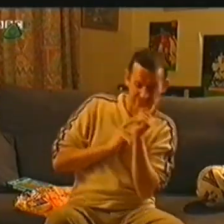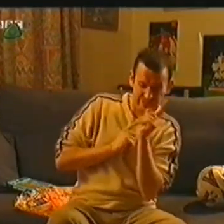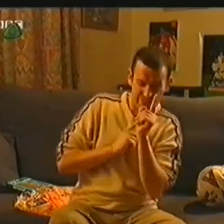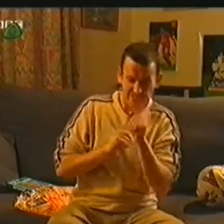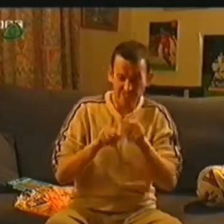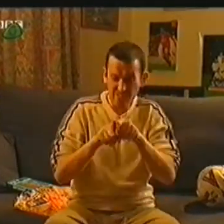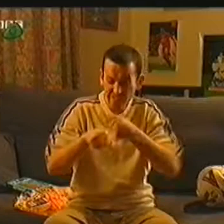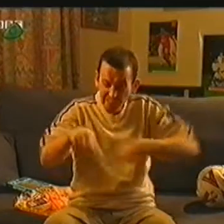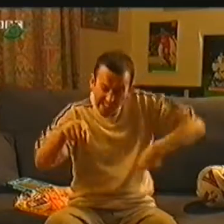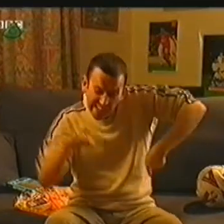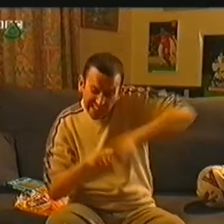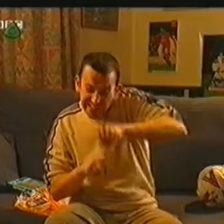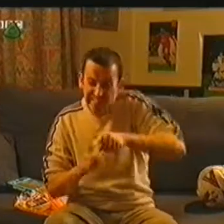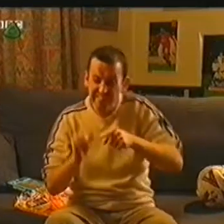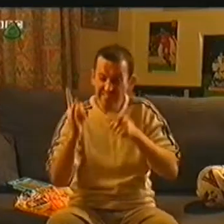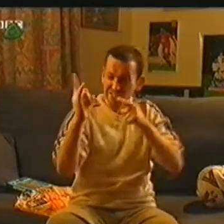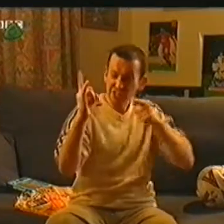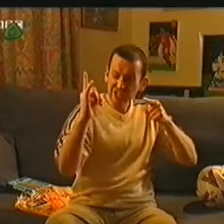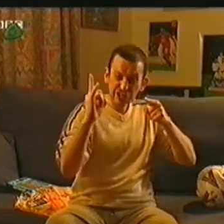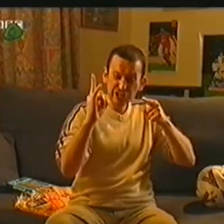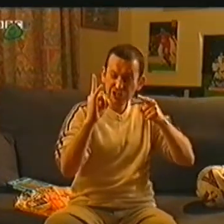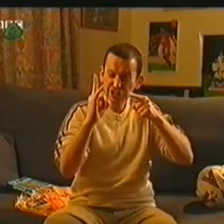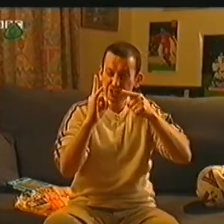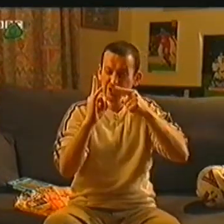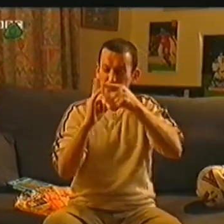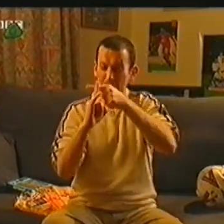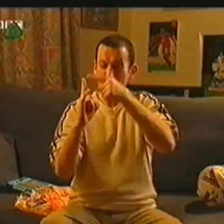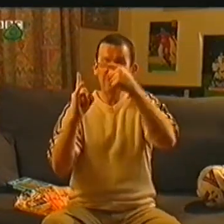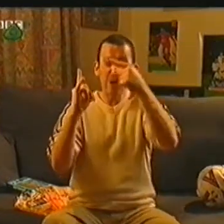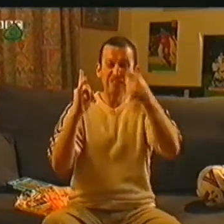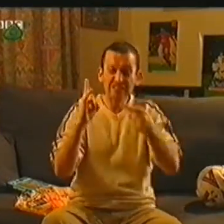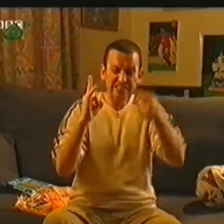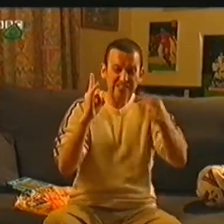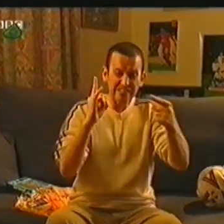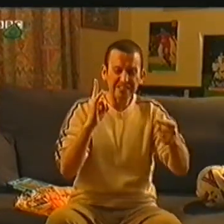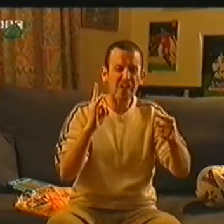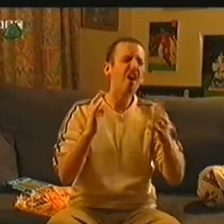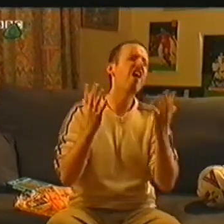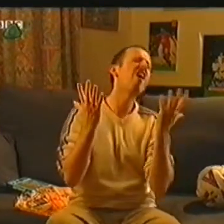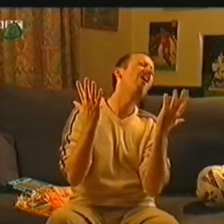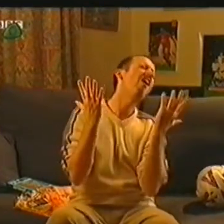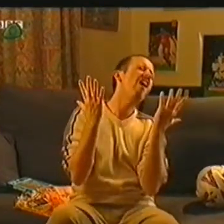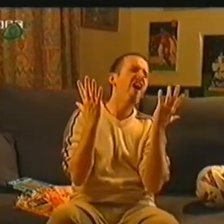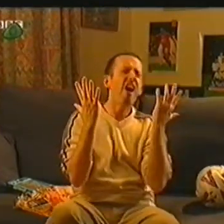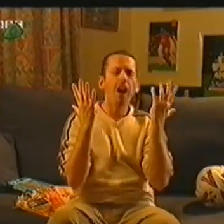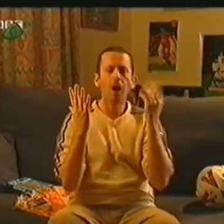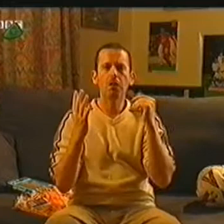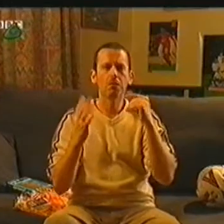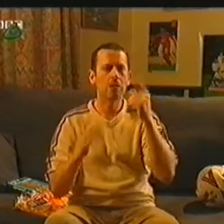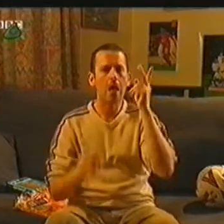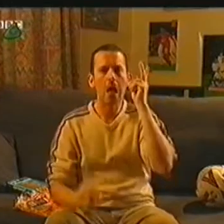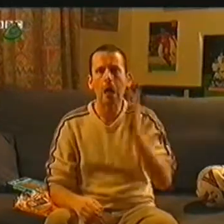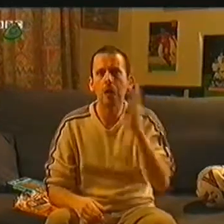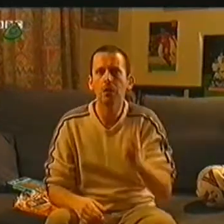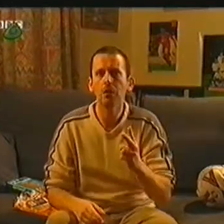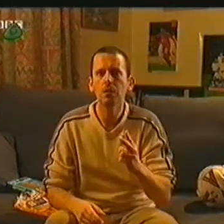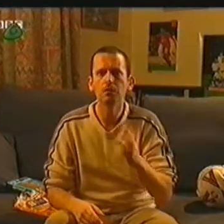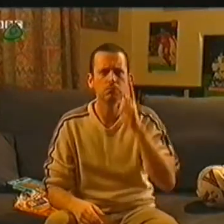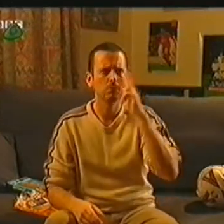"Josh! This one's mine!" yelled Josh, lashing out. The ball spun through the air and bounced off the goalpost, momentarily disappearing into the